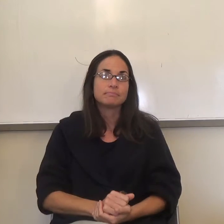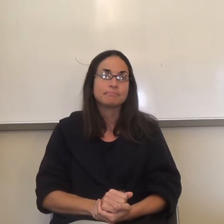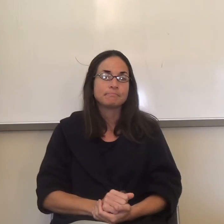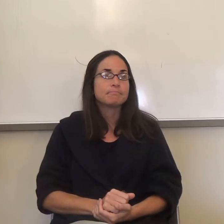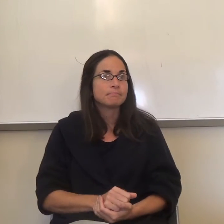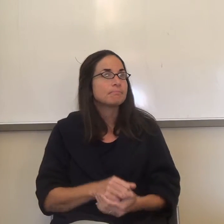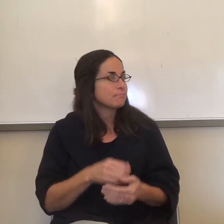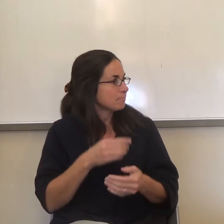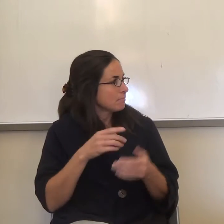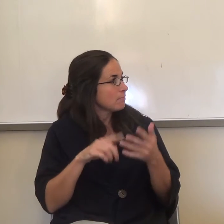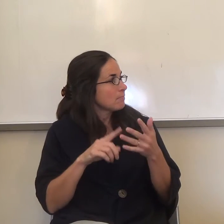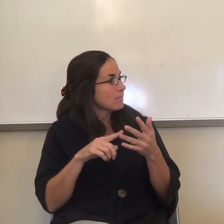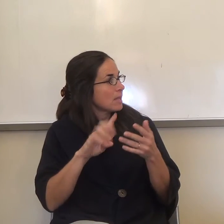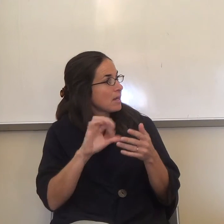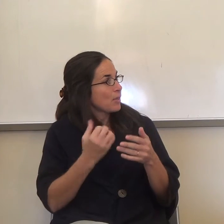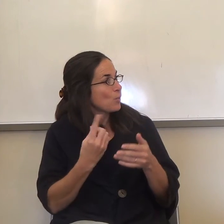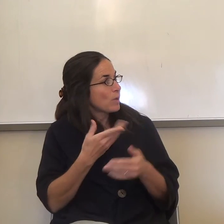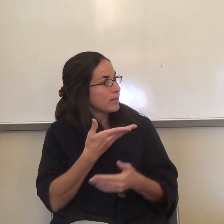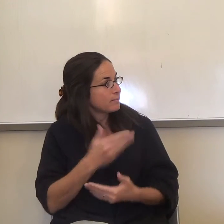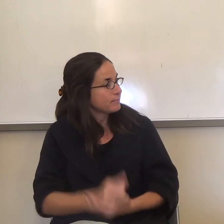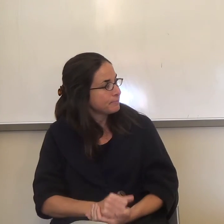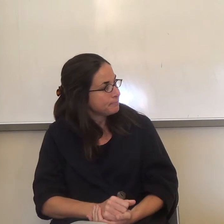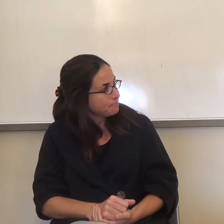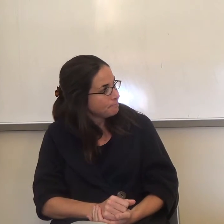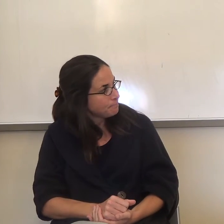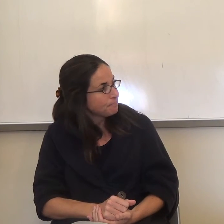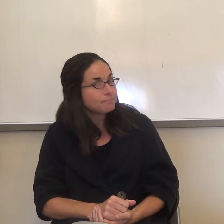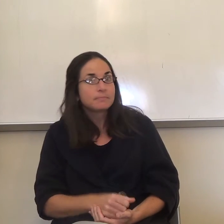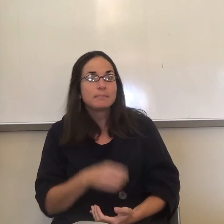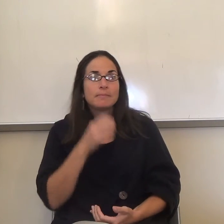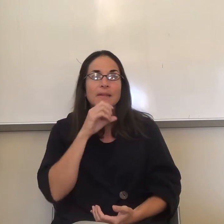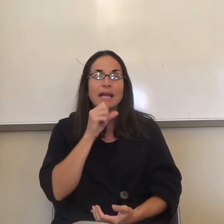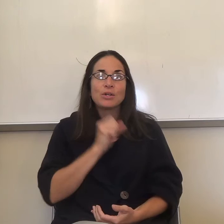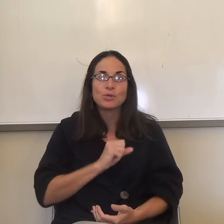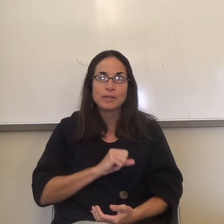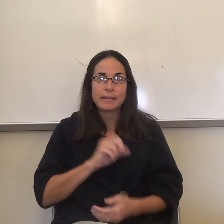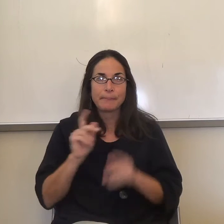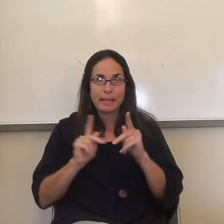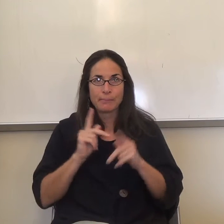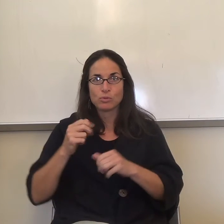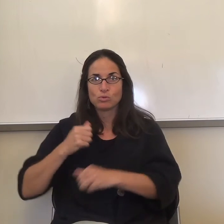another one? And, The elderly people, the soldiers, and the priests.